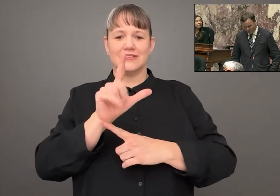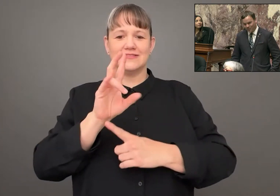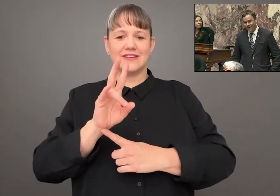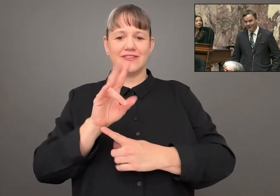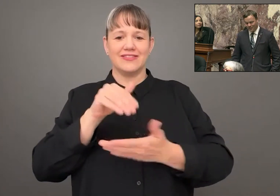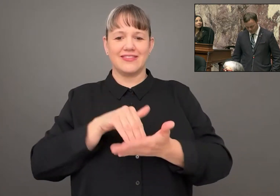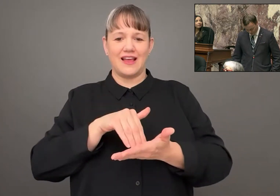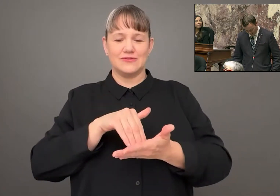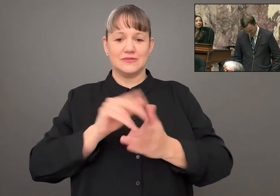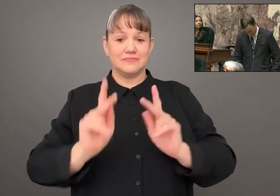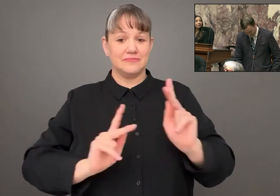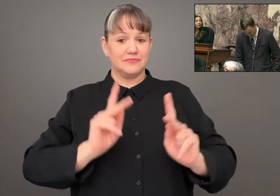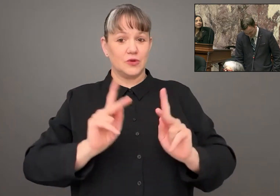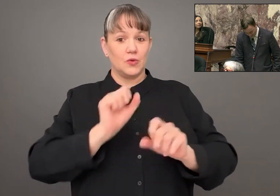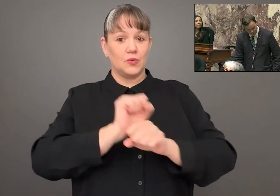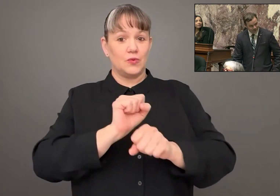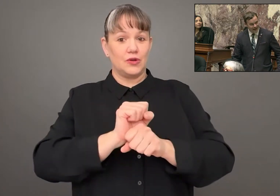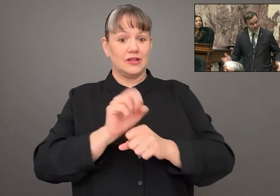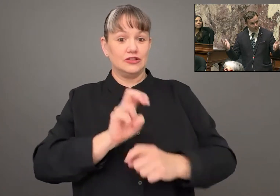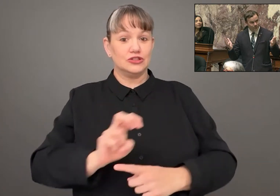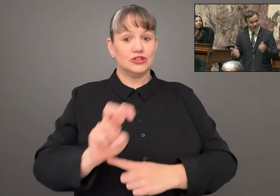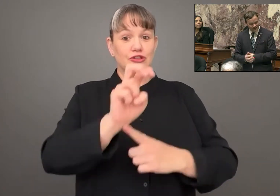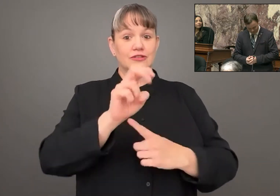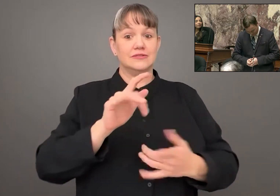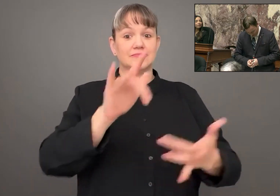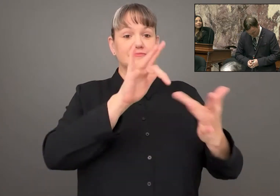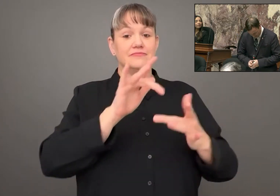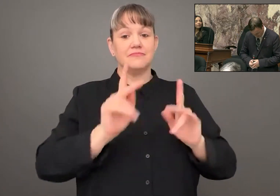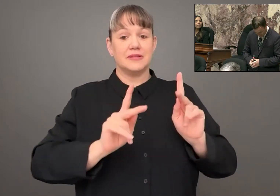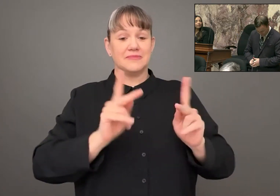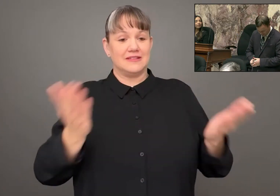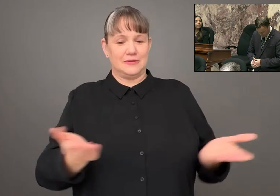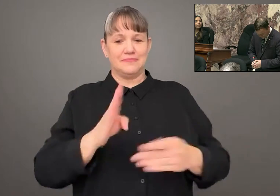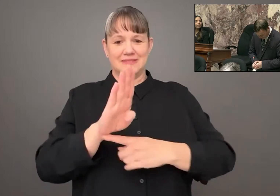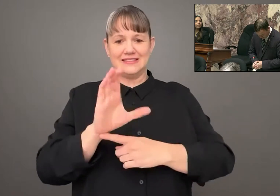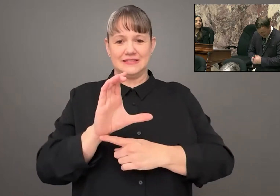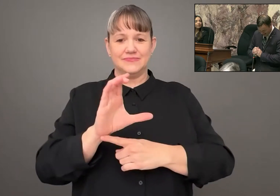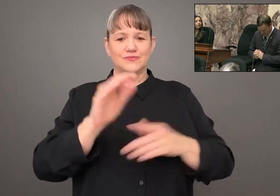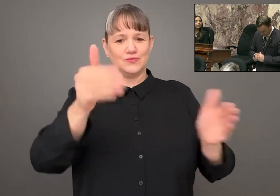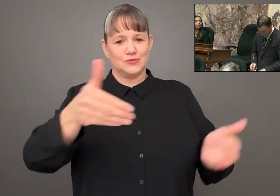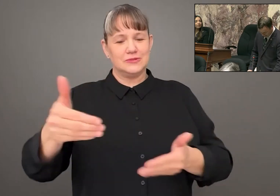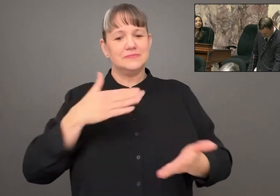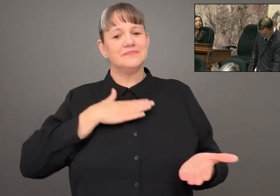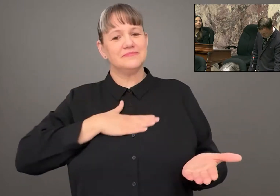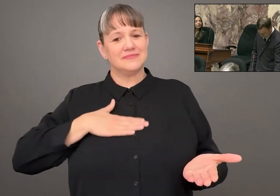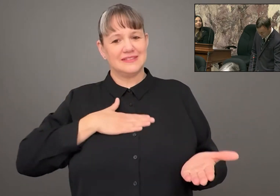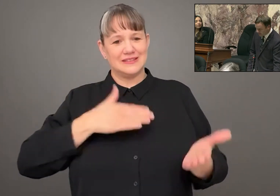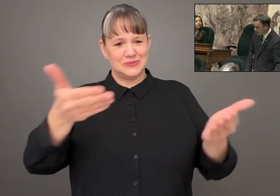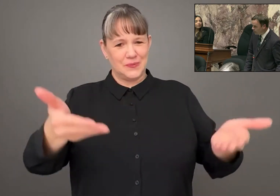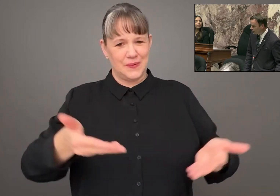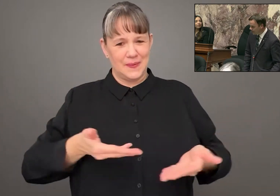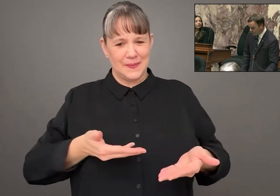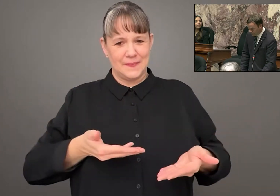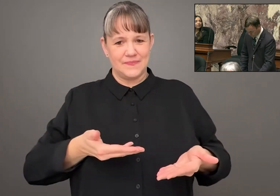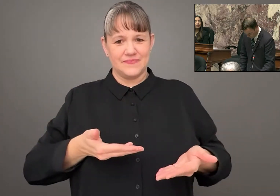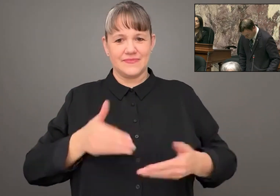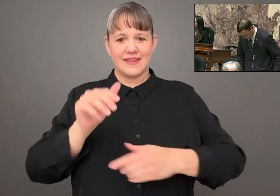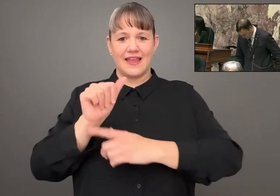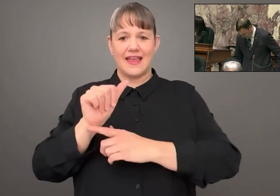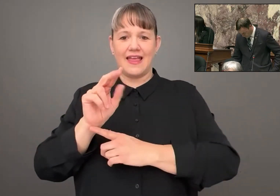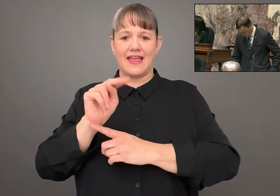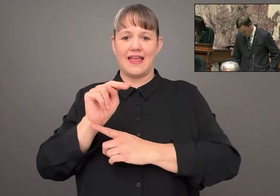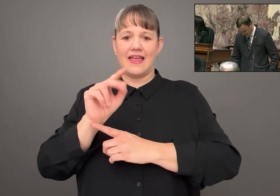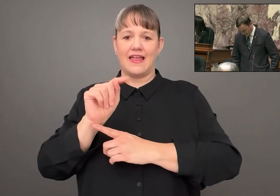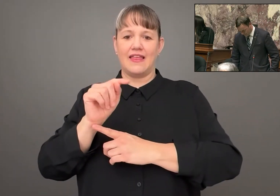tourism opportunities in our province. Would the House please join me in welcoming Anthony Everett, CEO of For